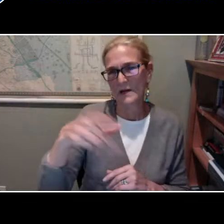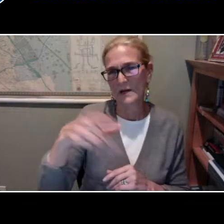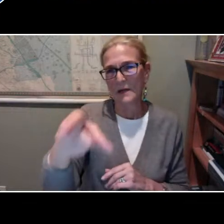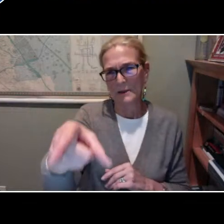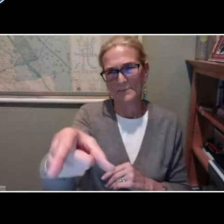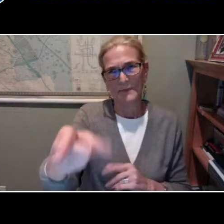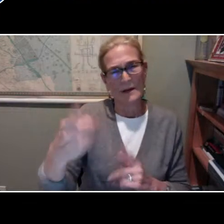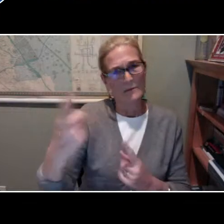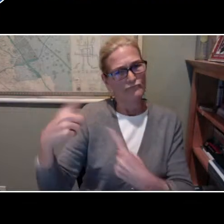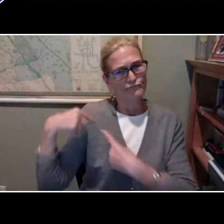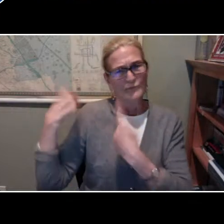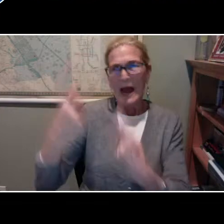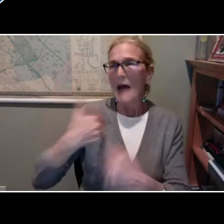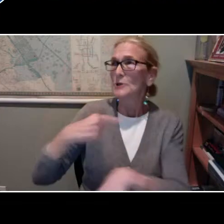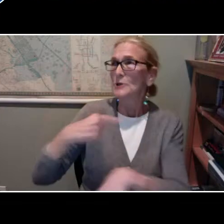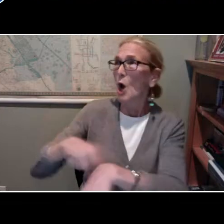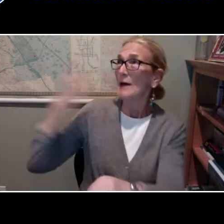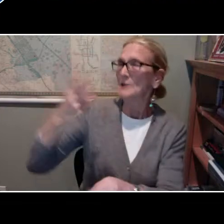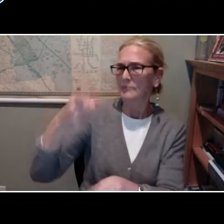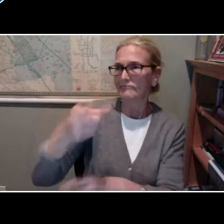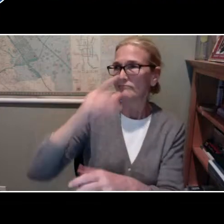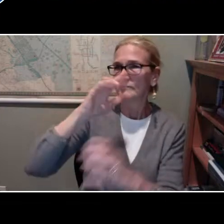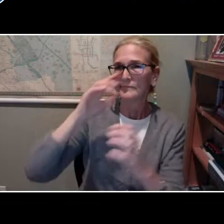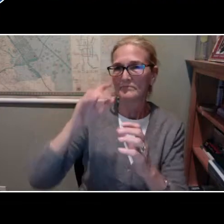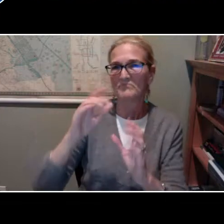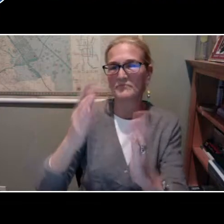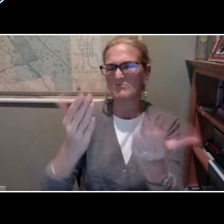NCHAM, NCHAM.